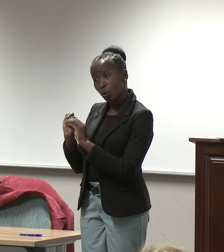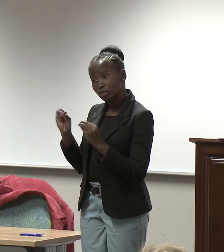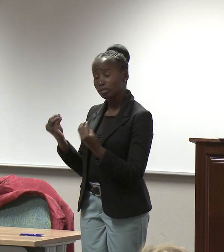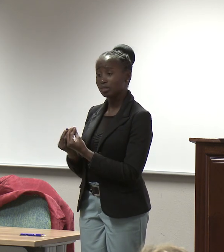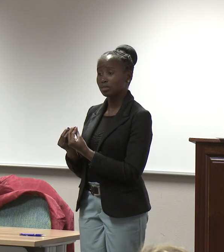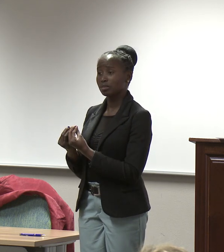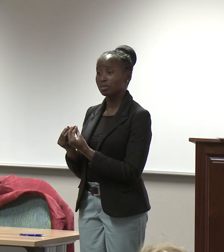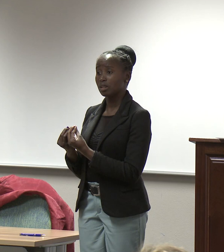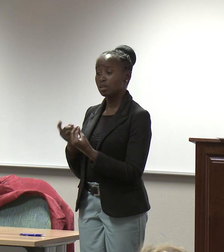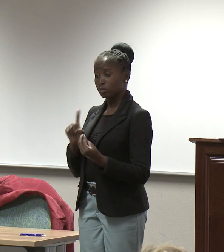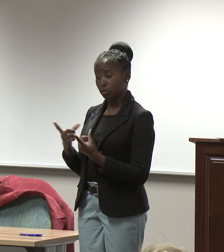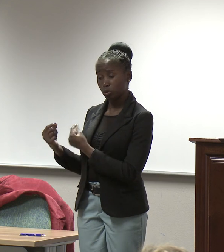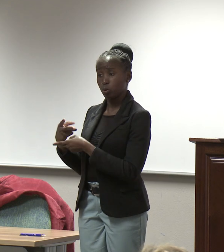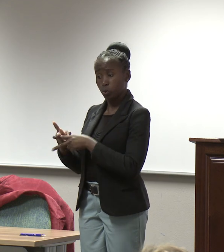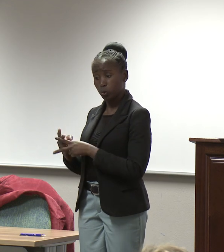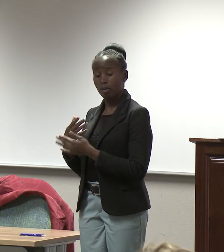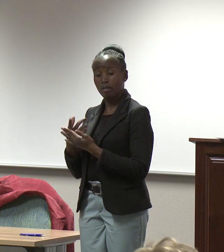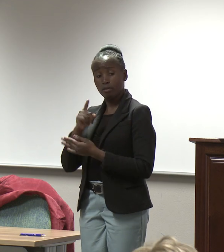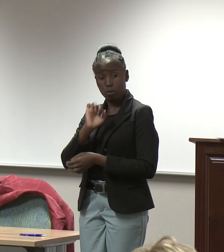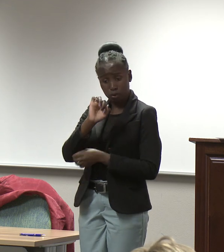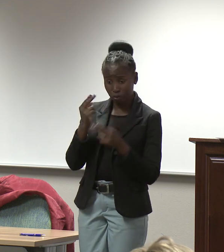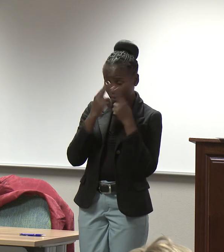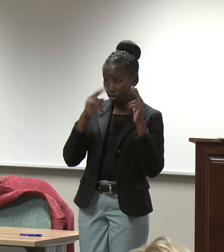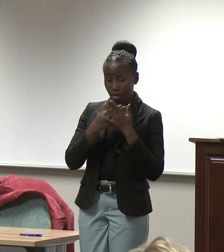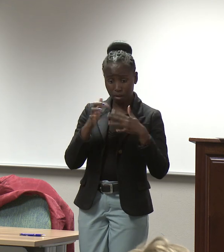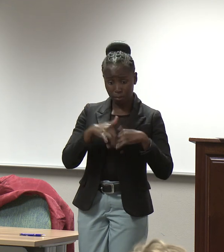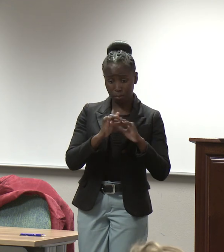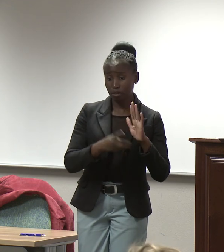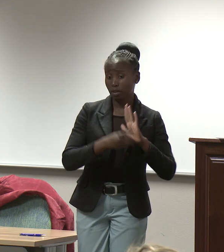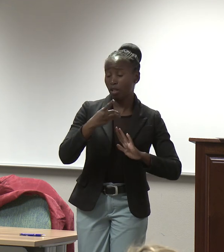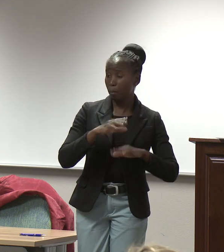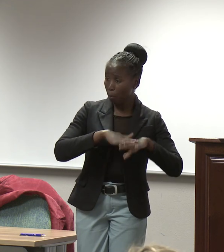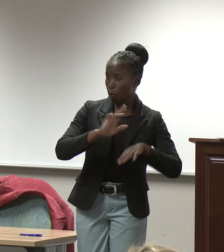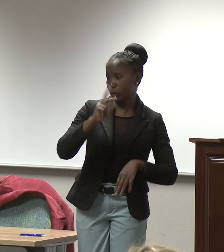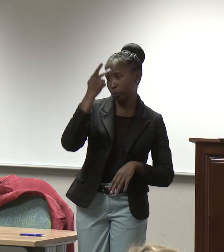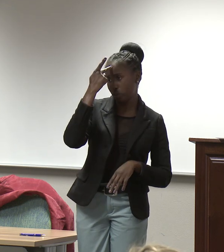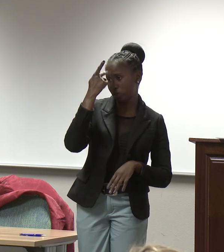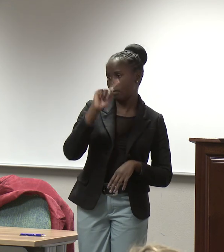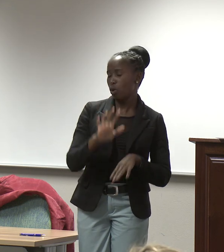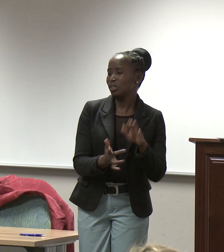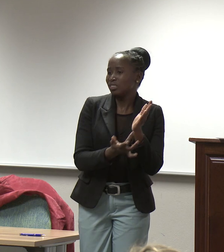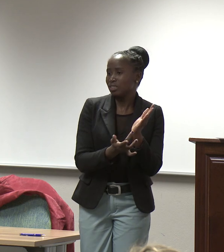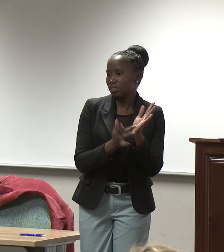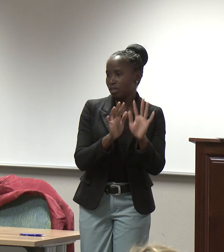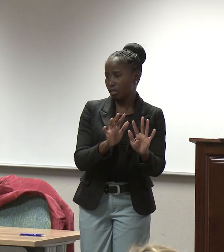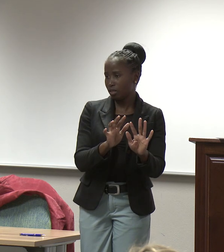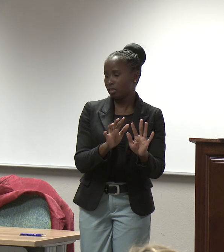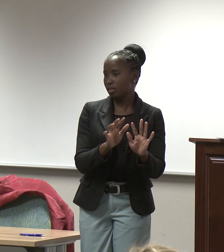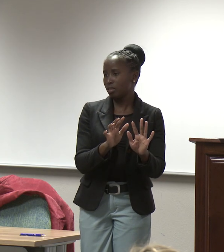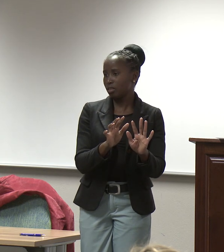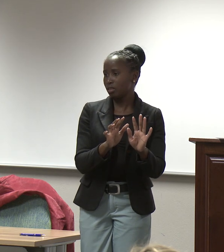the universities to develop more knowledge on the dilemmas of digital colonization in the